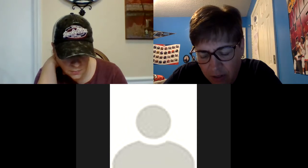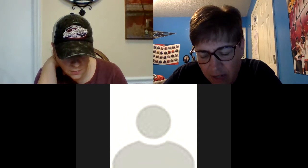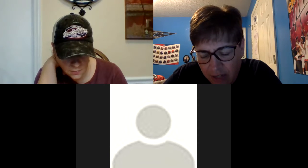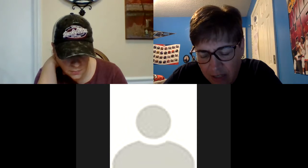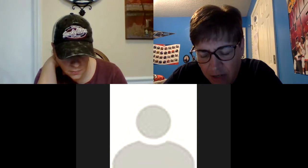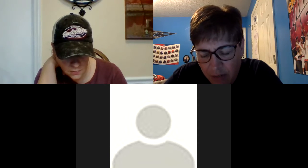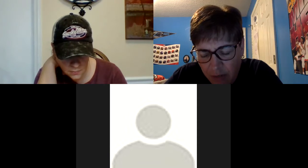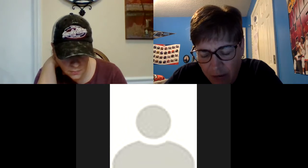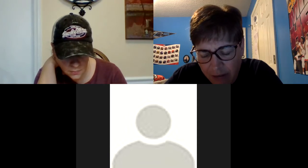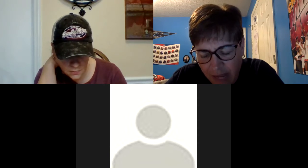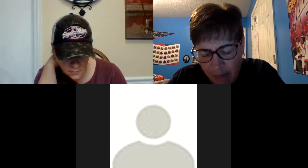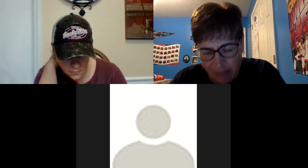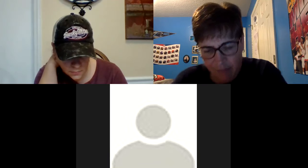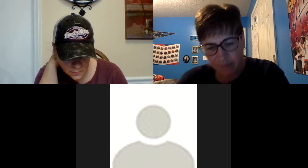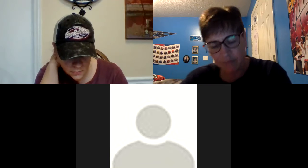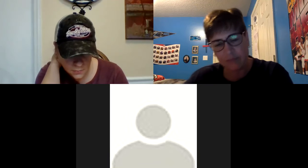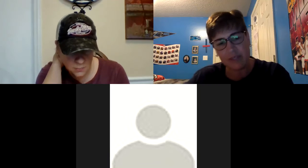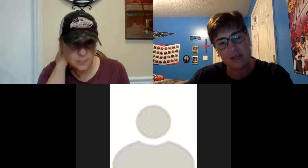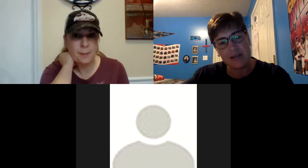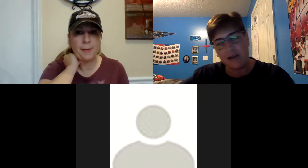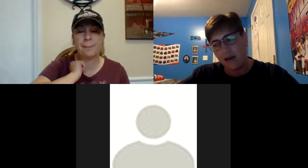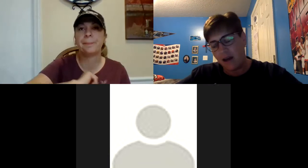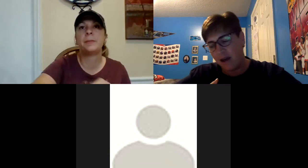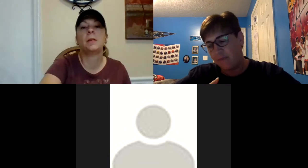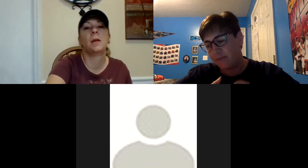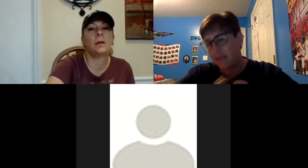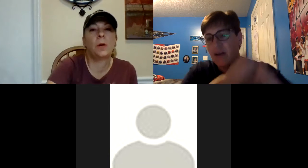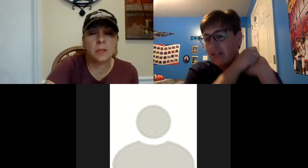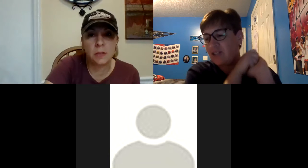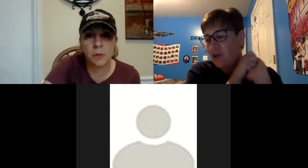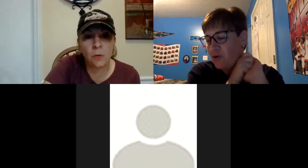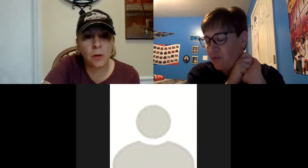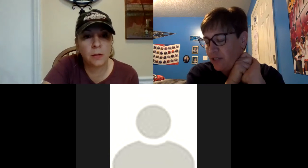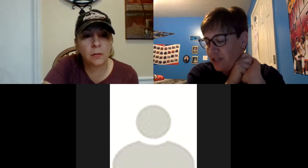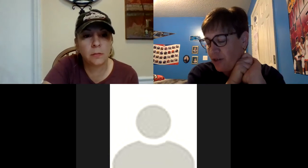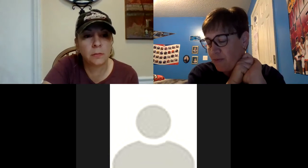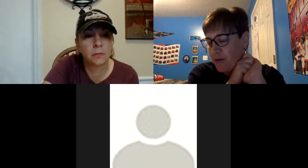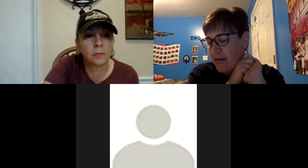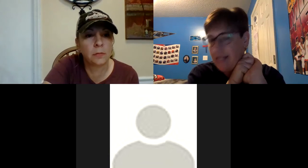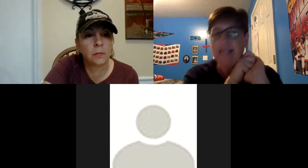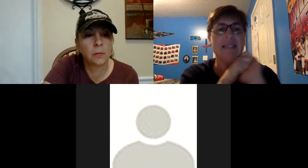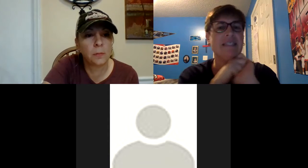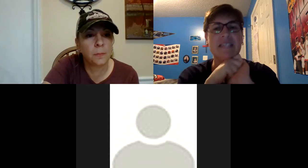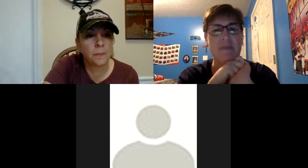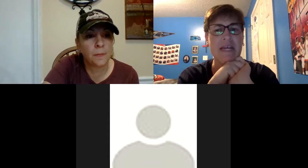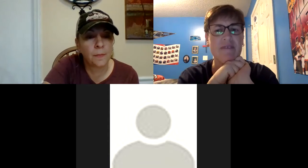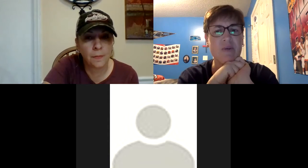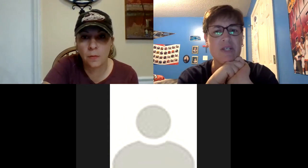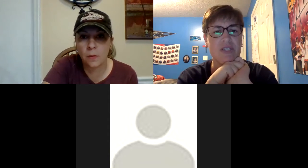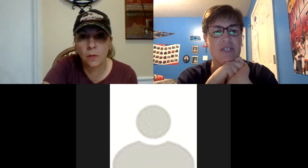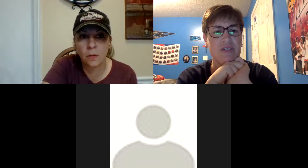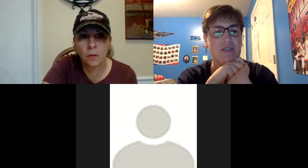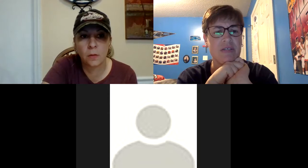Lord. And it's in your name we pray. Amen. All right, so we'll just jump right in. Does anybody have